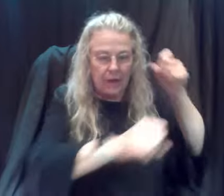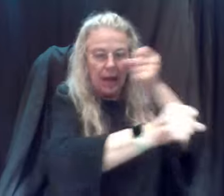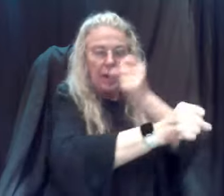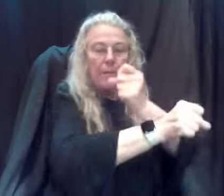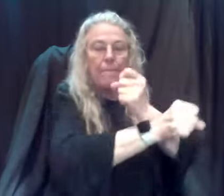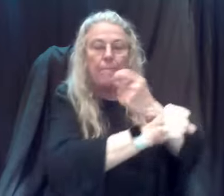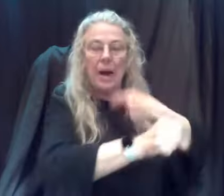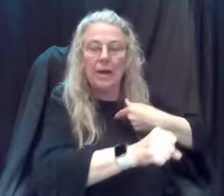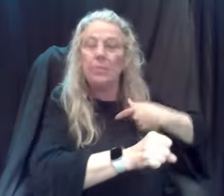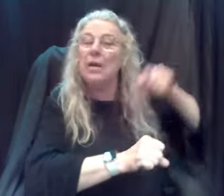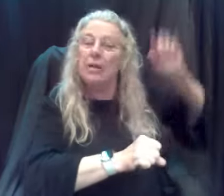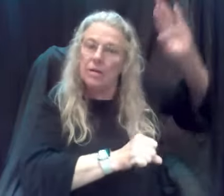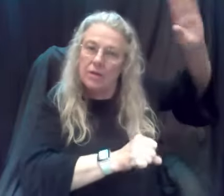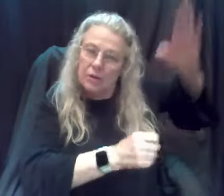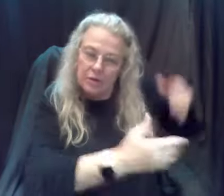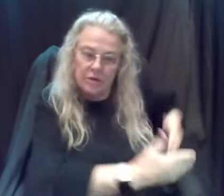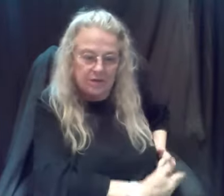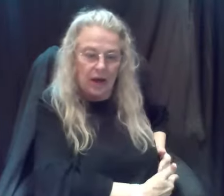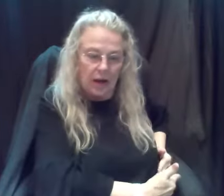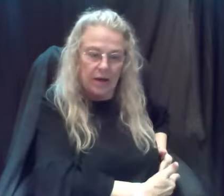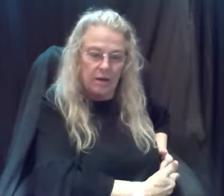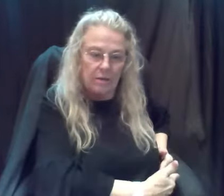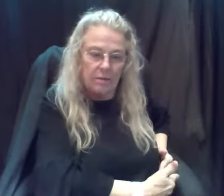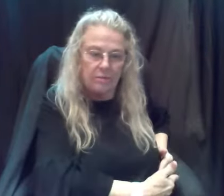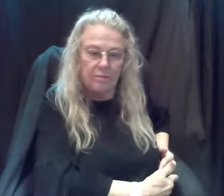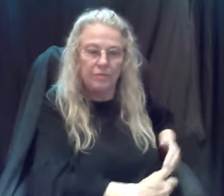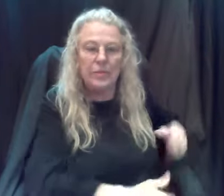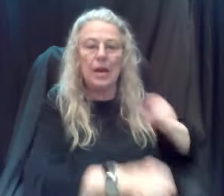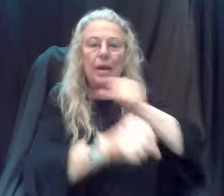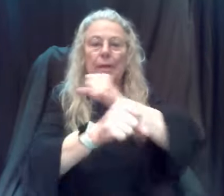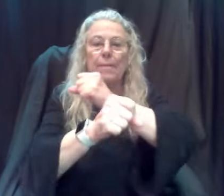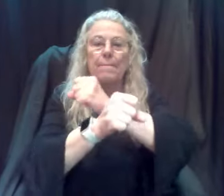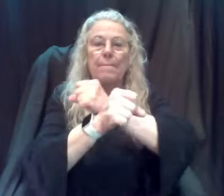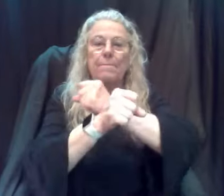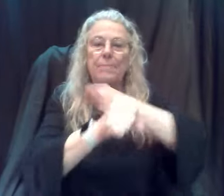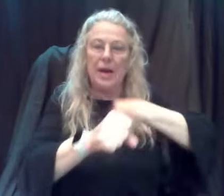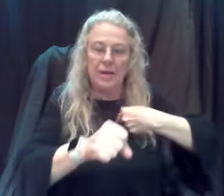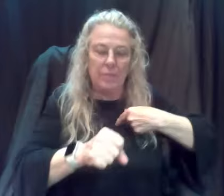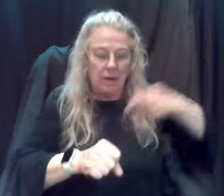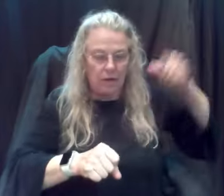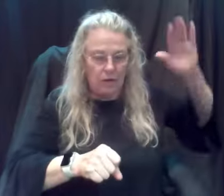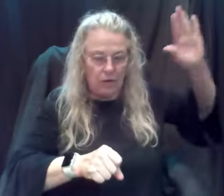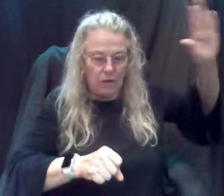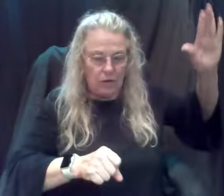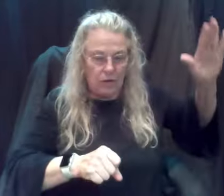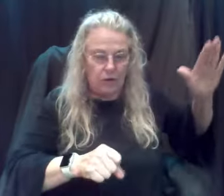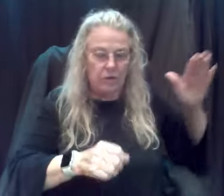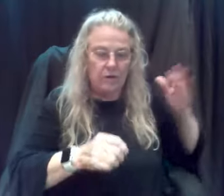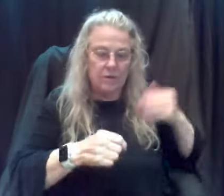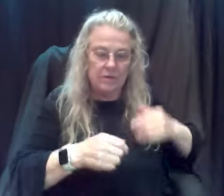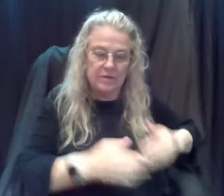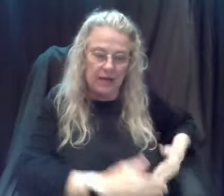Find me to your side. Find me to your side. side.